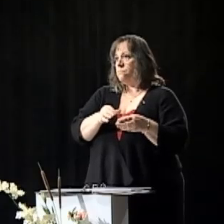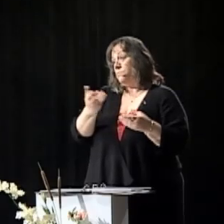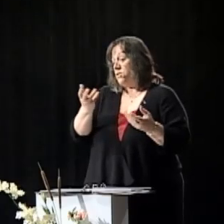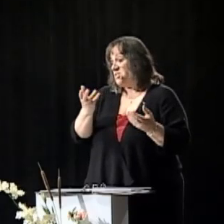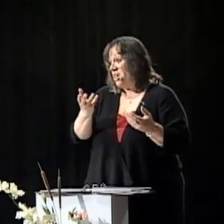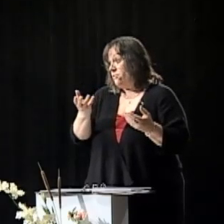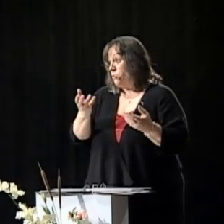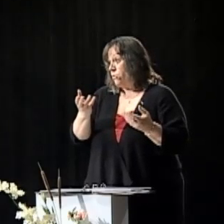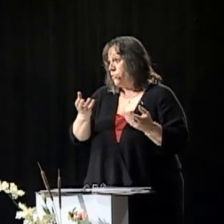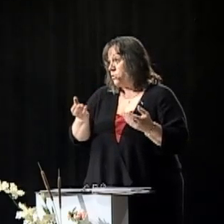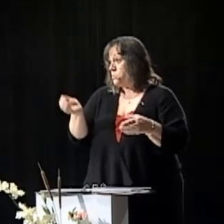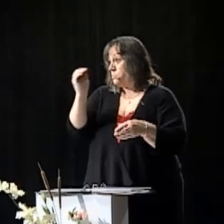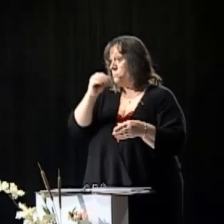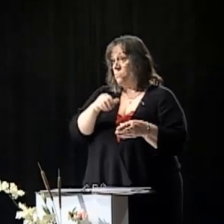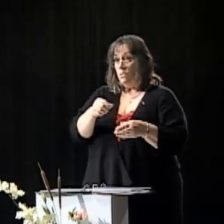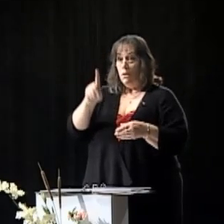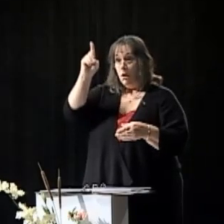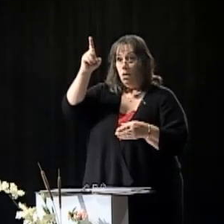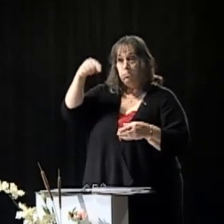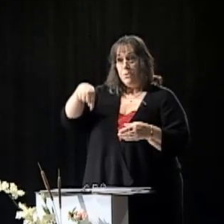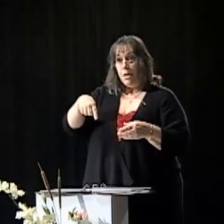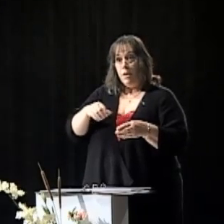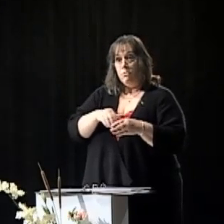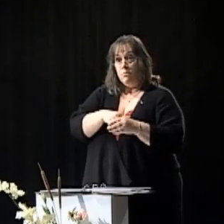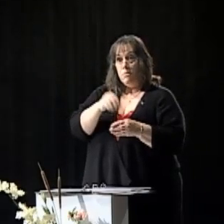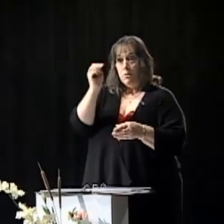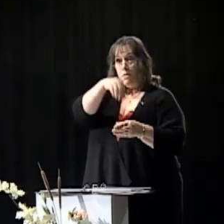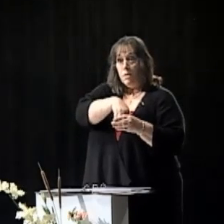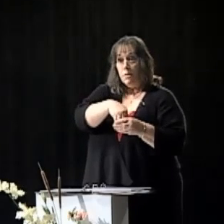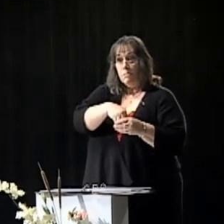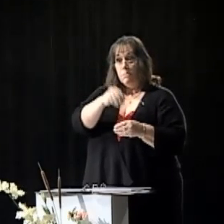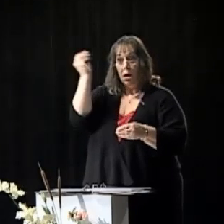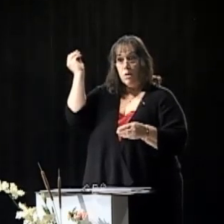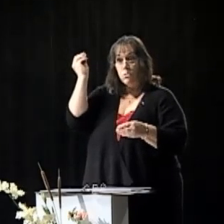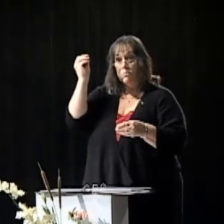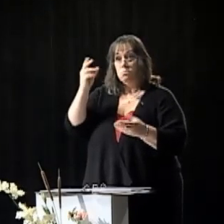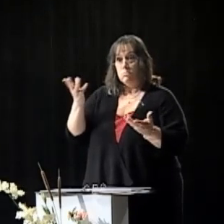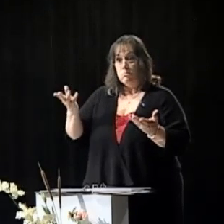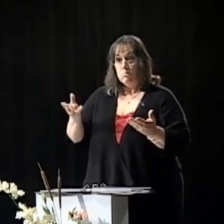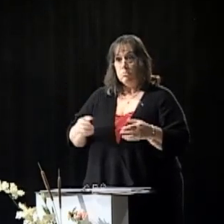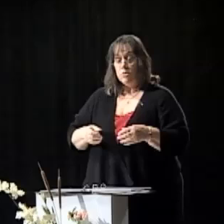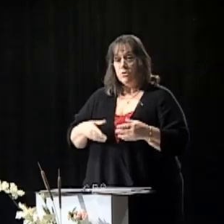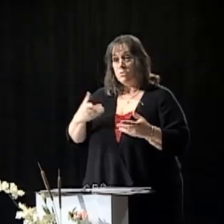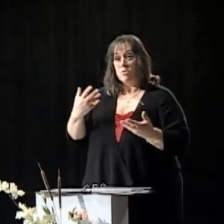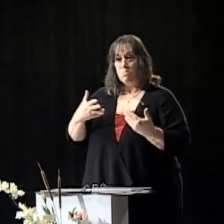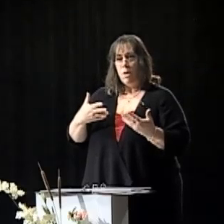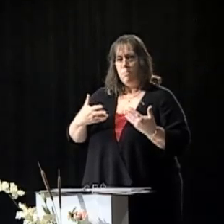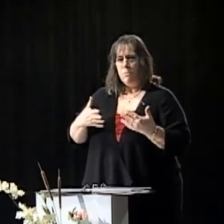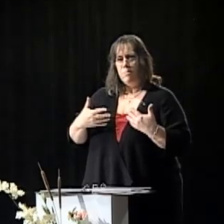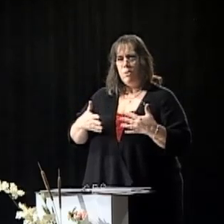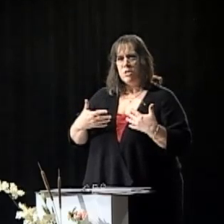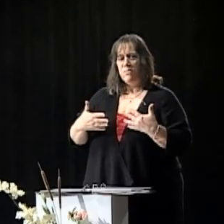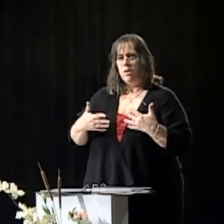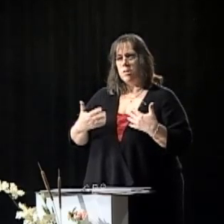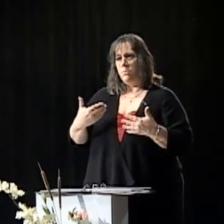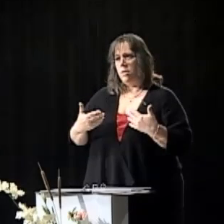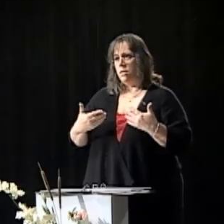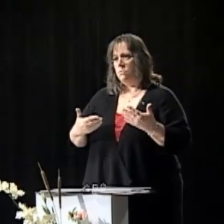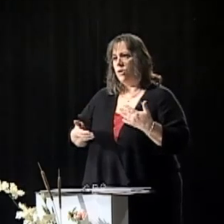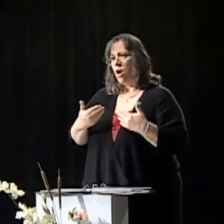it's just kind of in the reverse. Up, down, in, out. The most of it is going to be the opposite